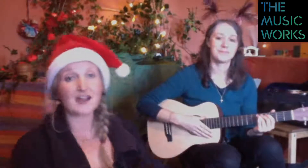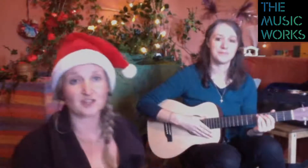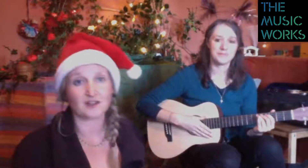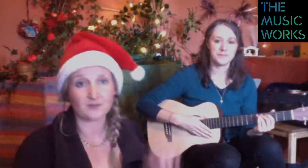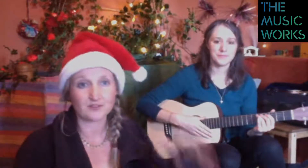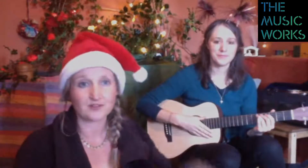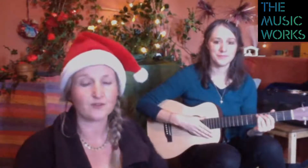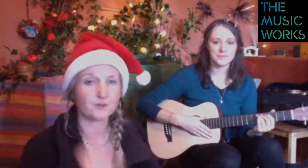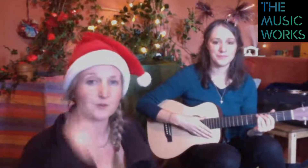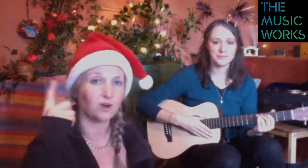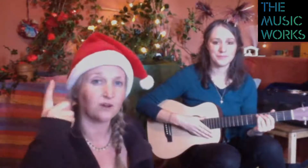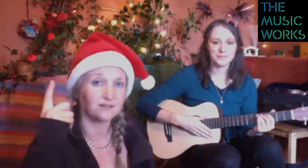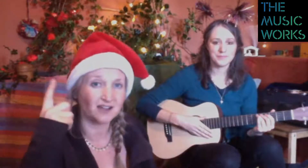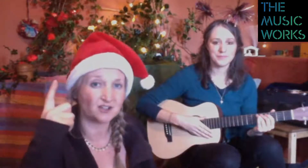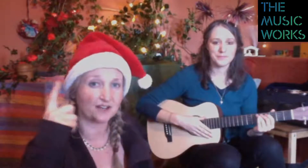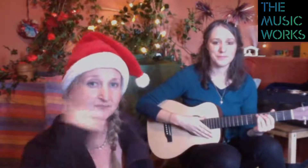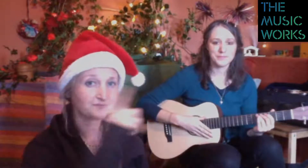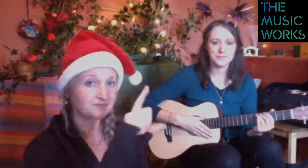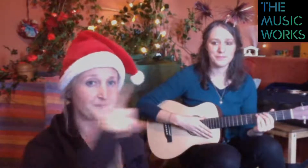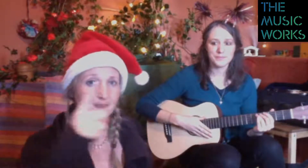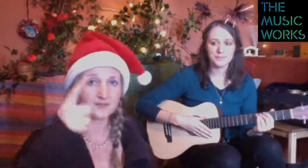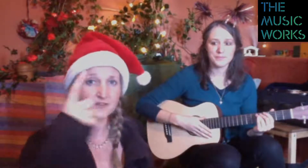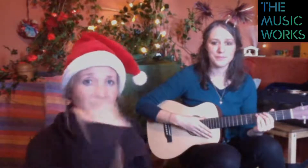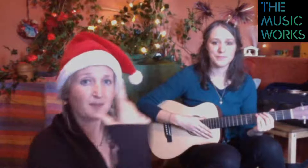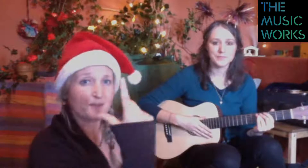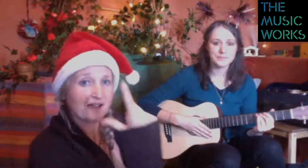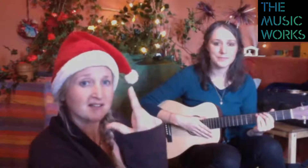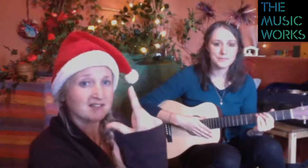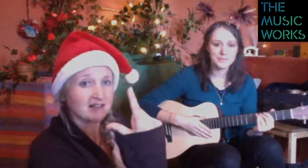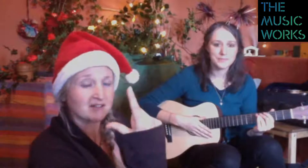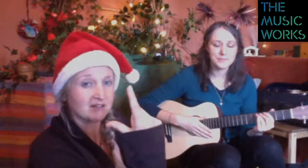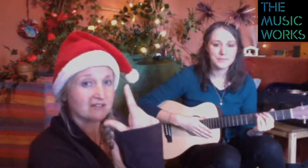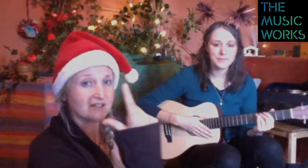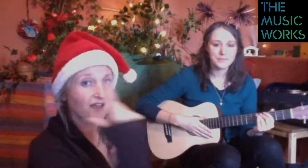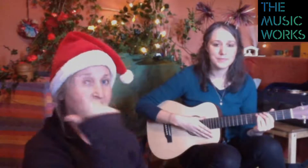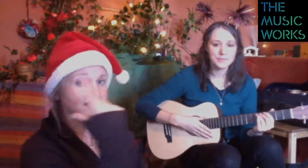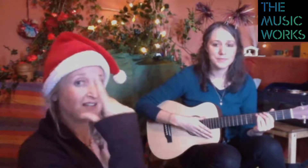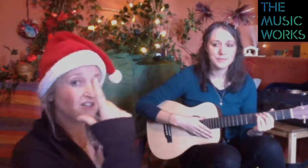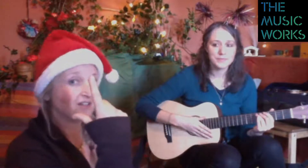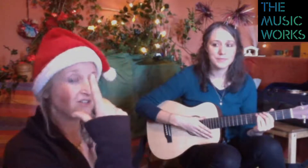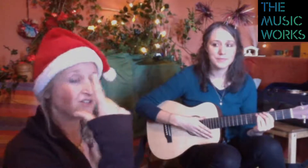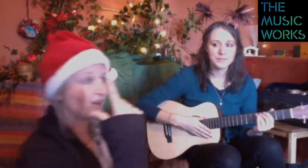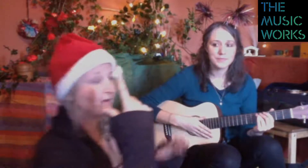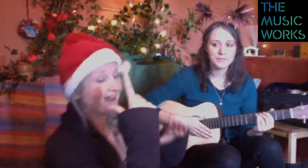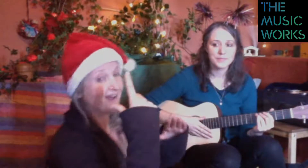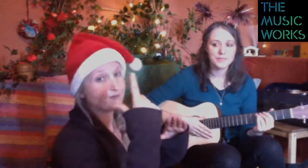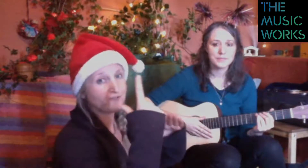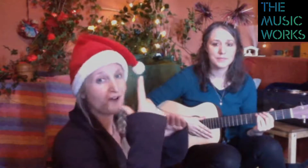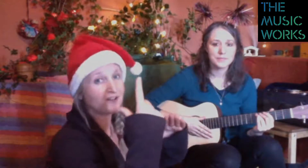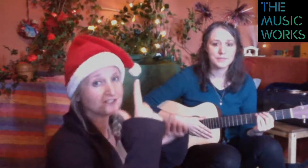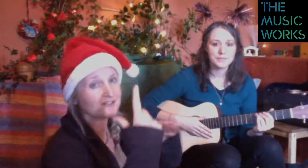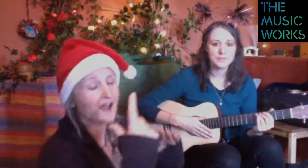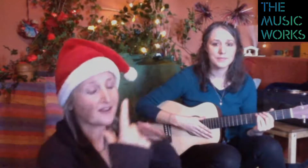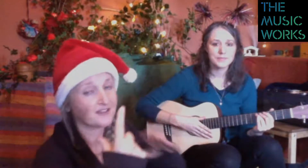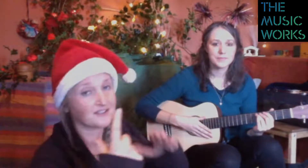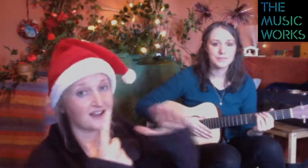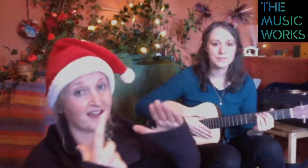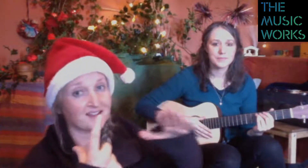dashing, that's the other thing we've got. Now dashing, see if I can get my hands like so you can see it. Dashing is showing how fast that this sleigh is going,